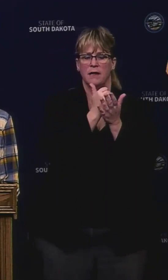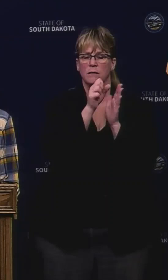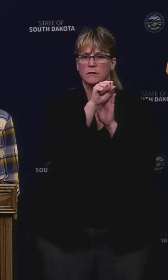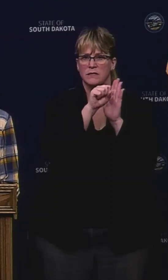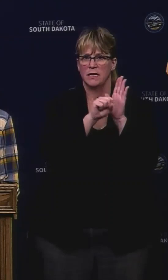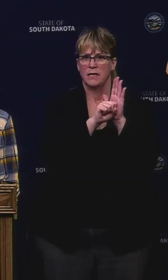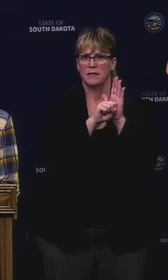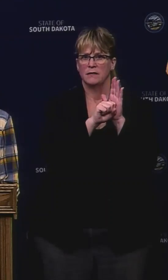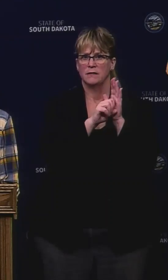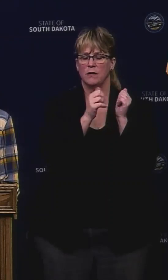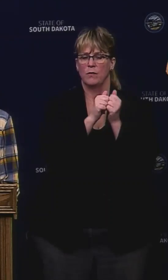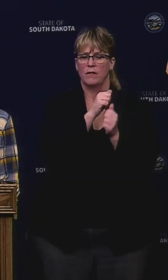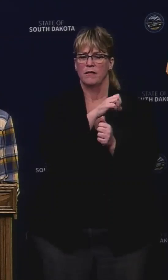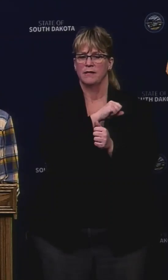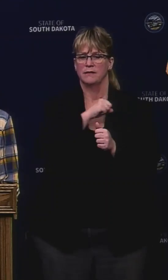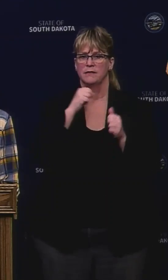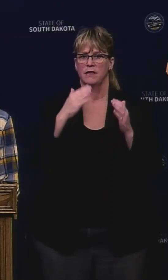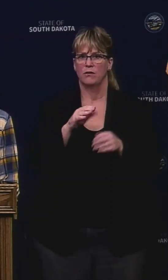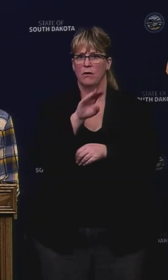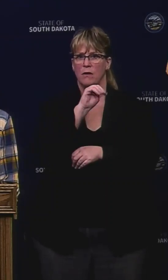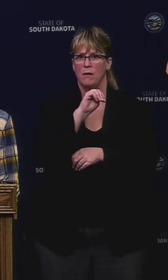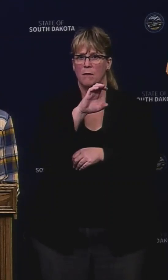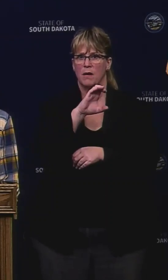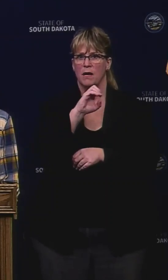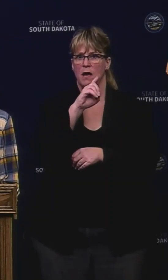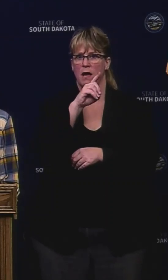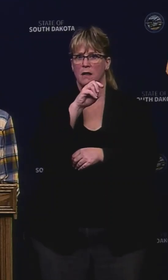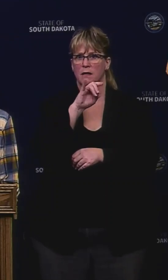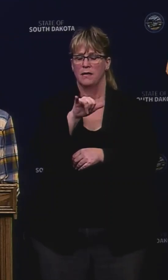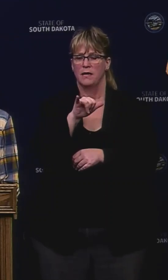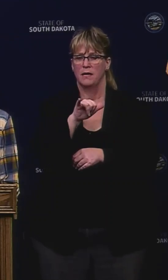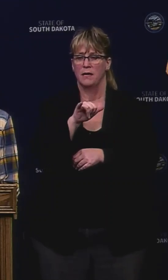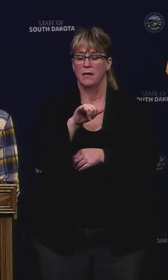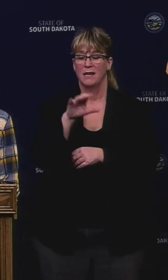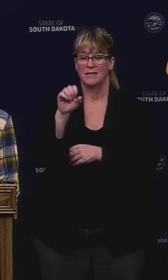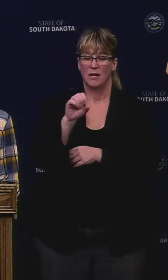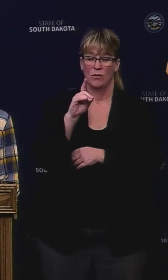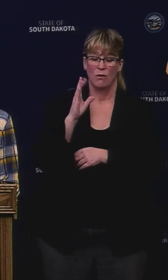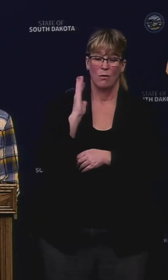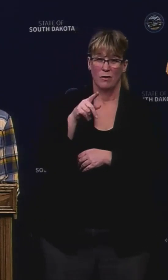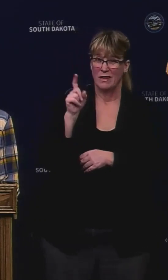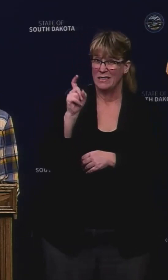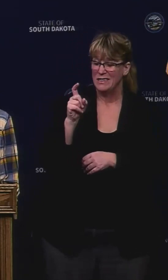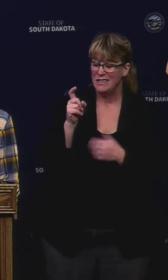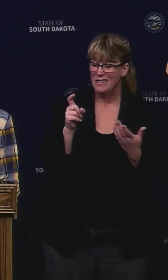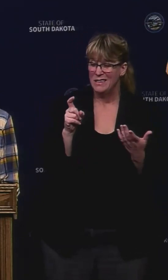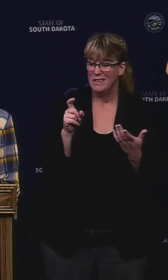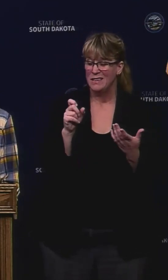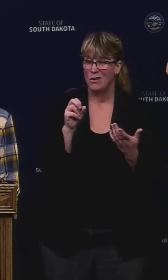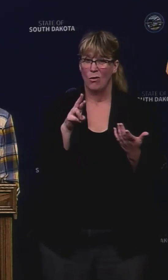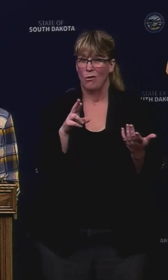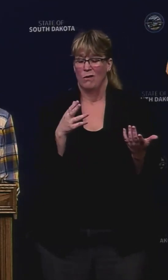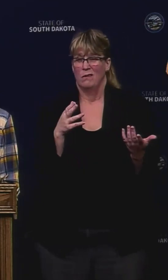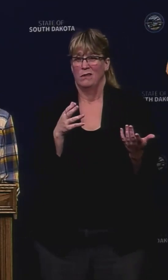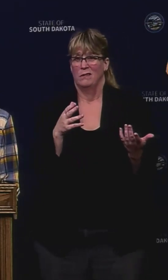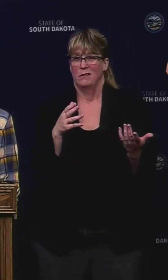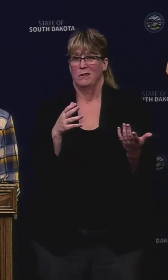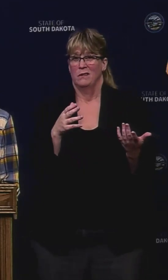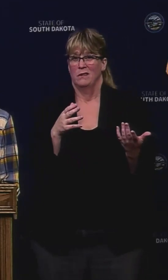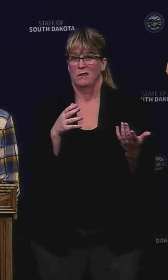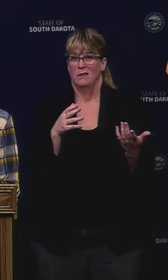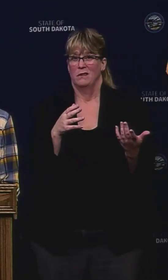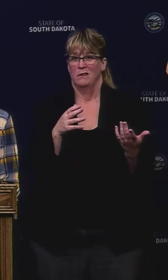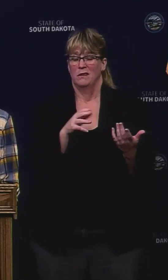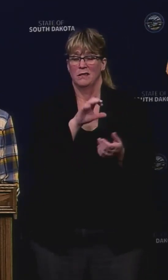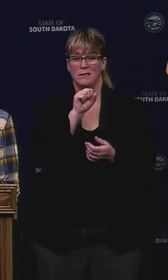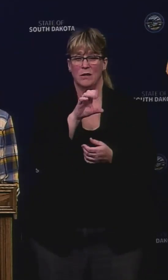And is that federal aid something that South Dakota might need, or is South Dakota's